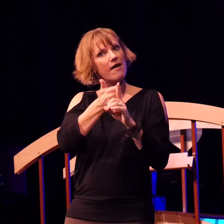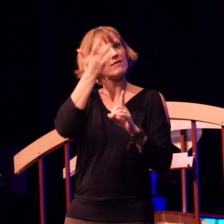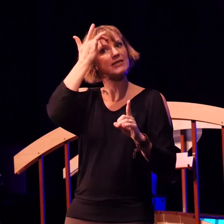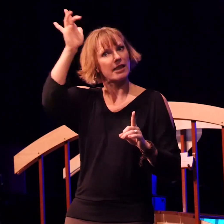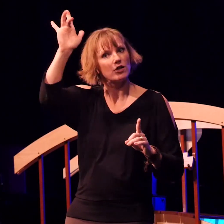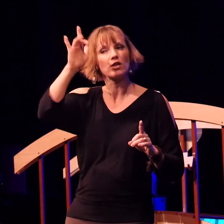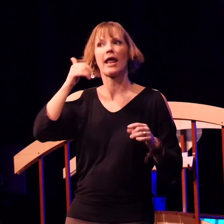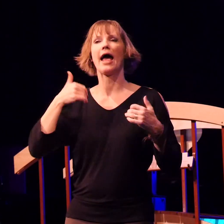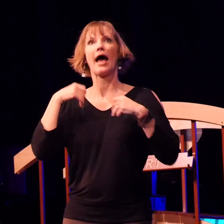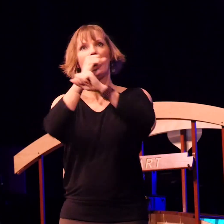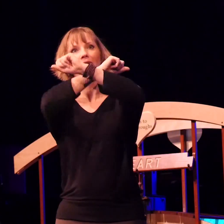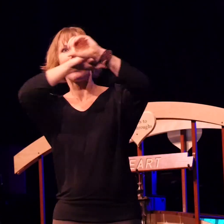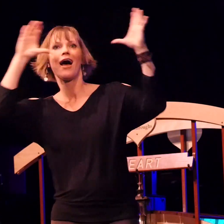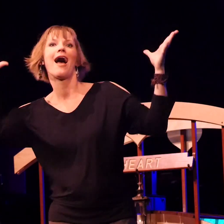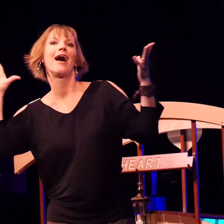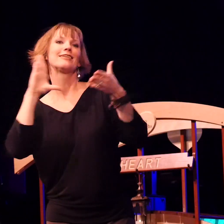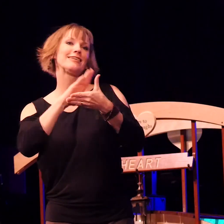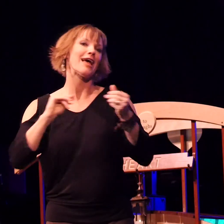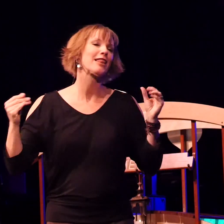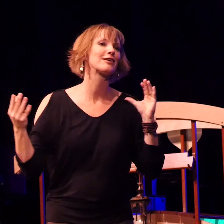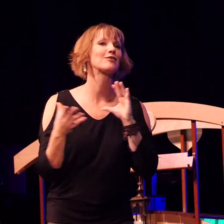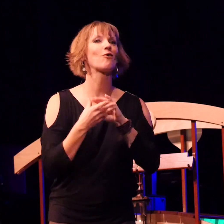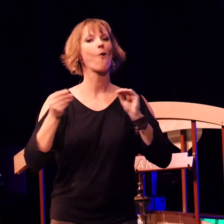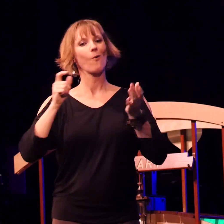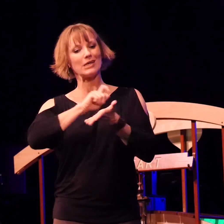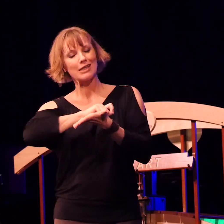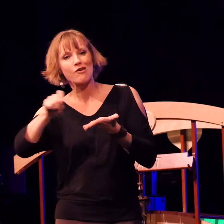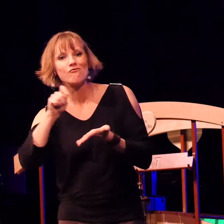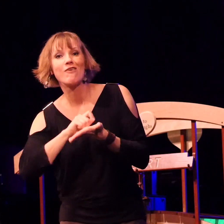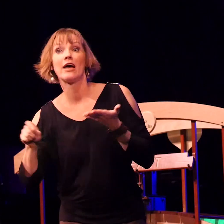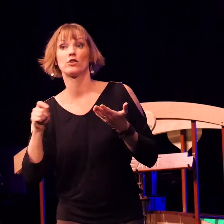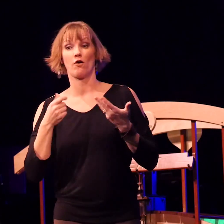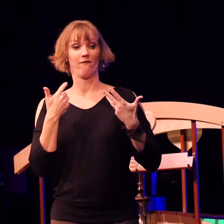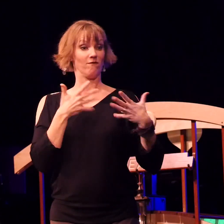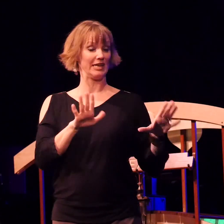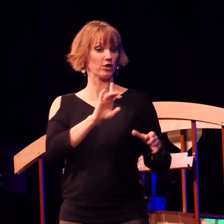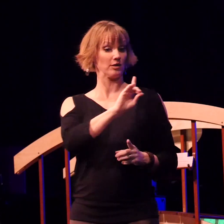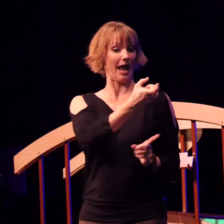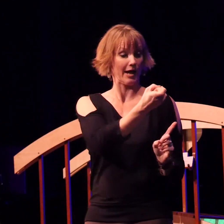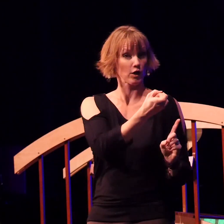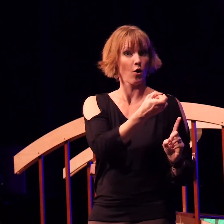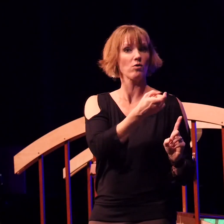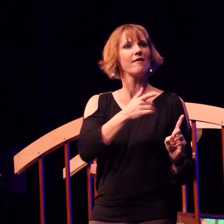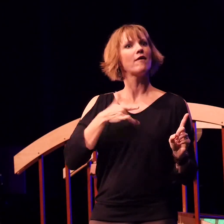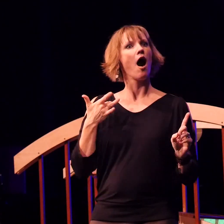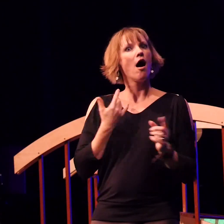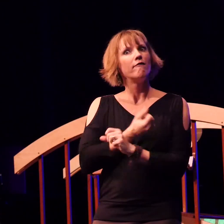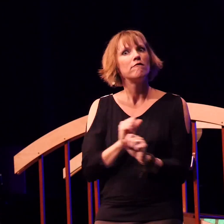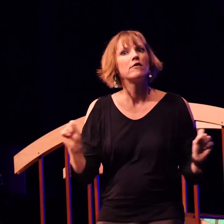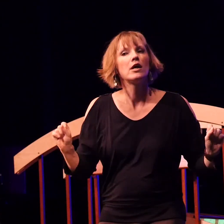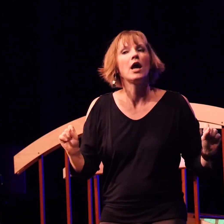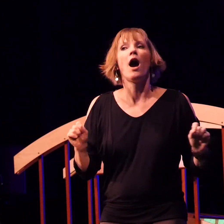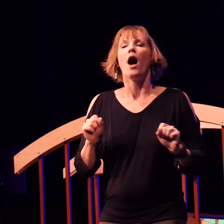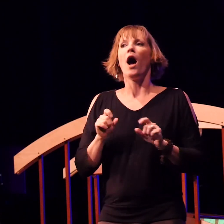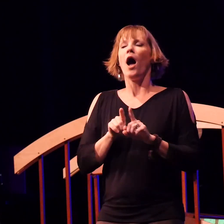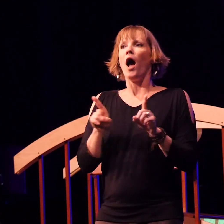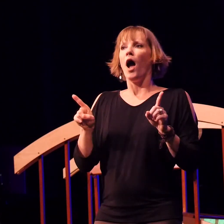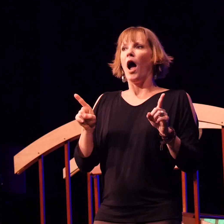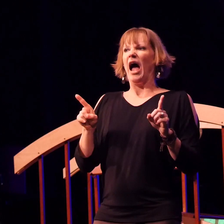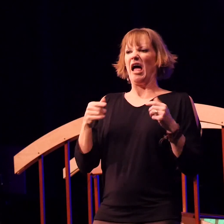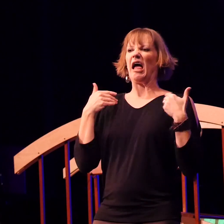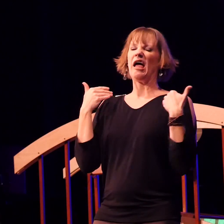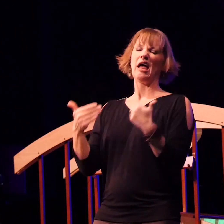storytelling and writing. And so once he was diagnosed, he felt a new freedom, but he reluctantly went into the